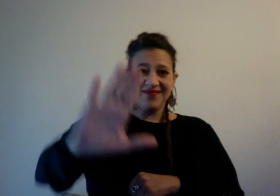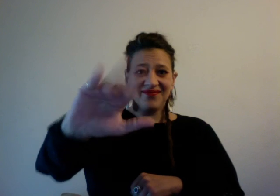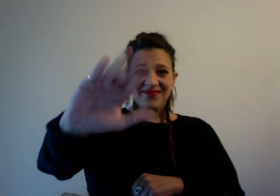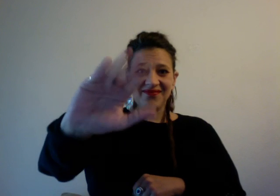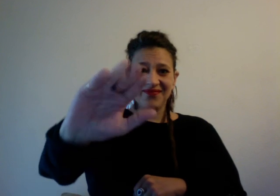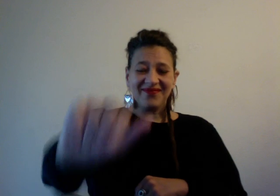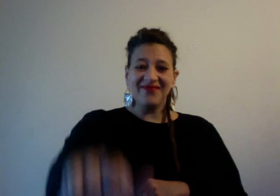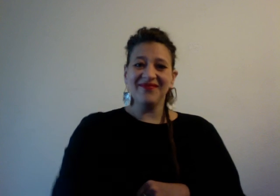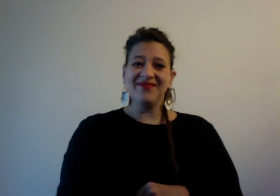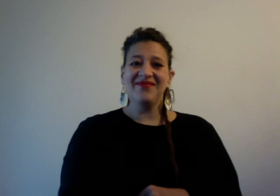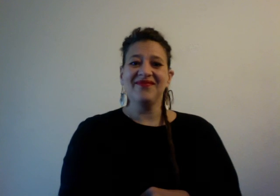Then oh, not Thank